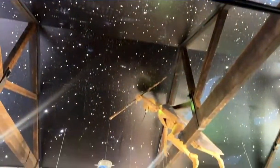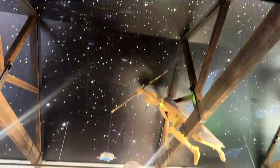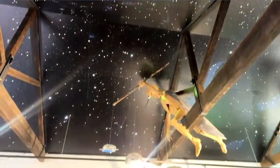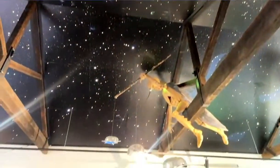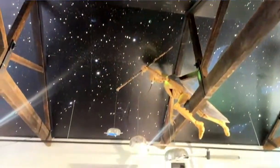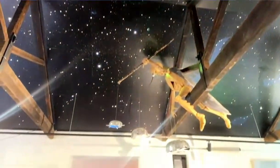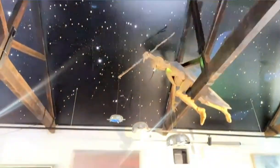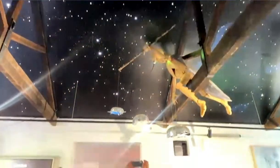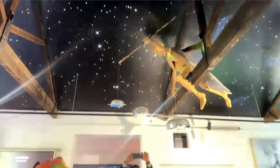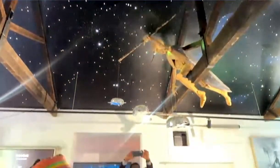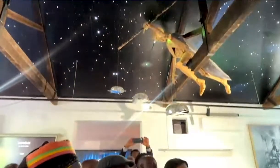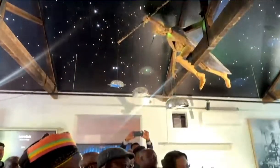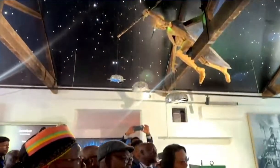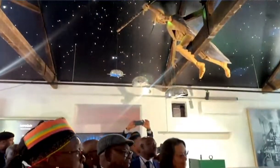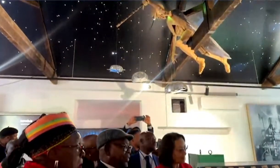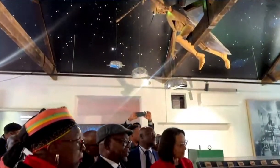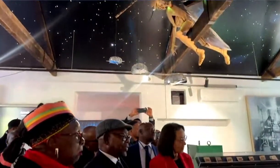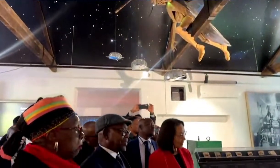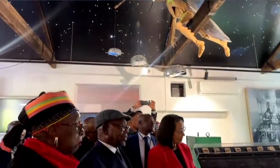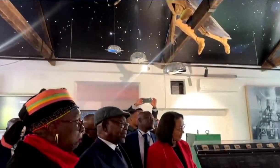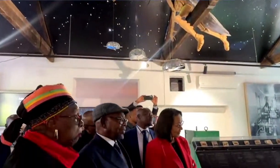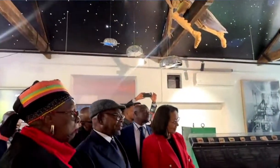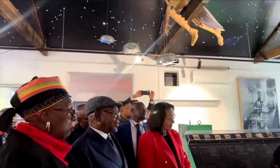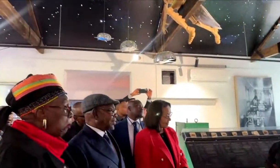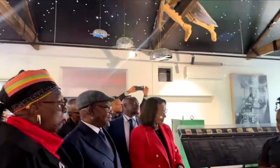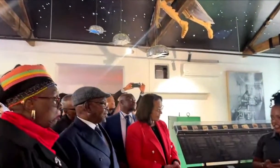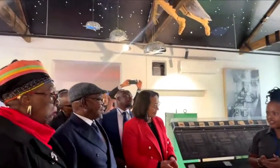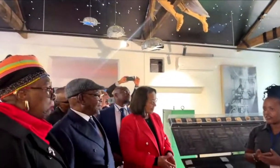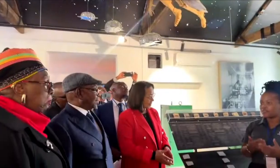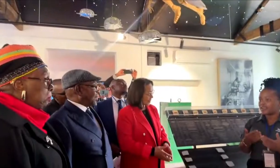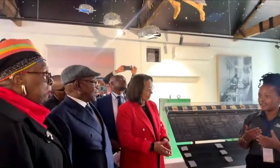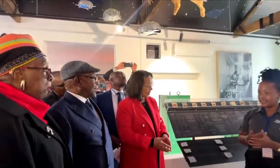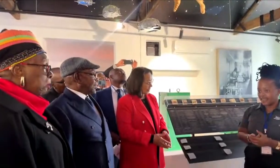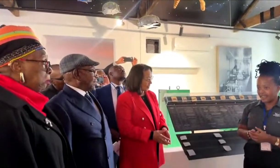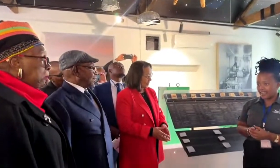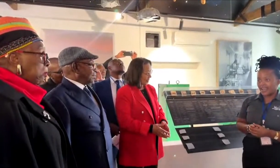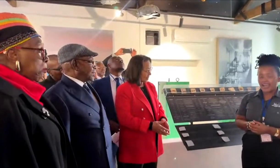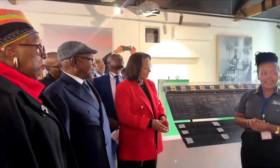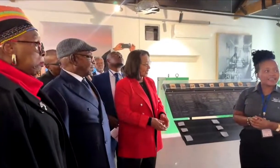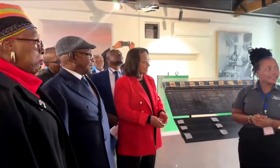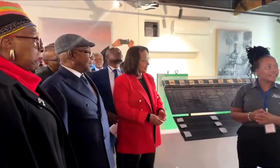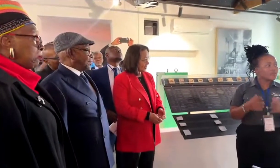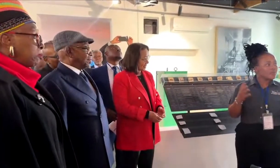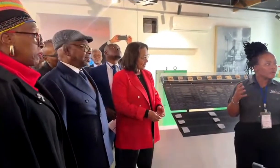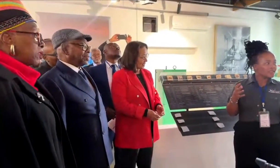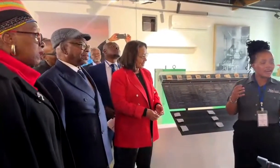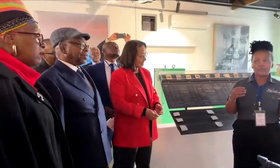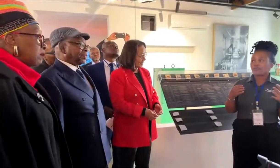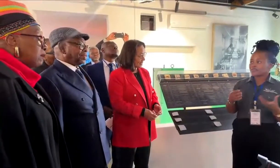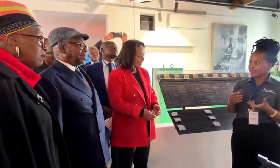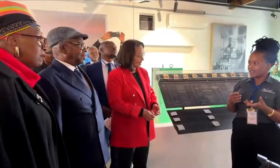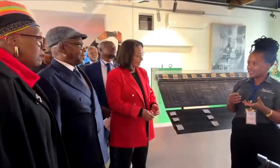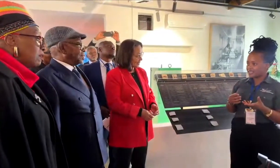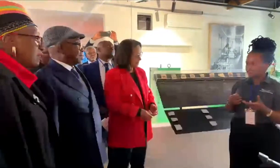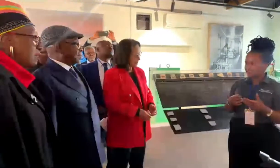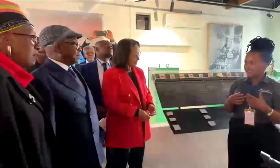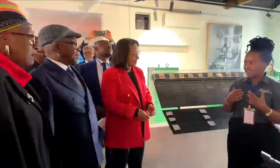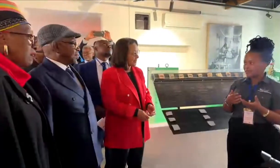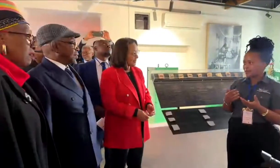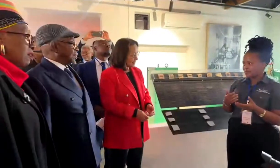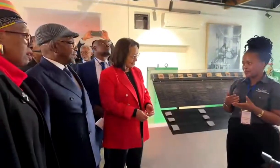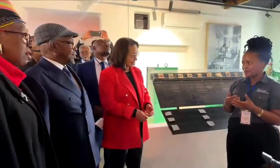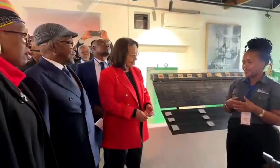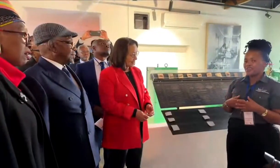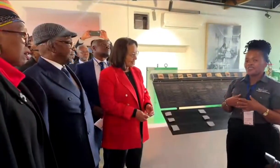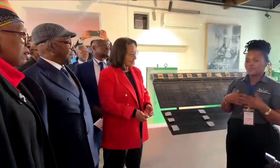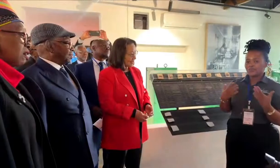Diapan. So they were asked to share their cultural interpretations of the night sky And then they pointed out constellations in an